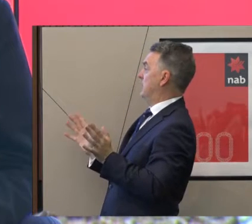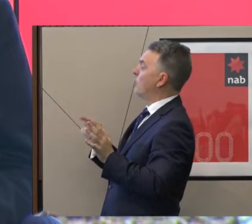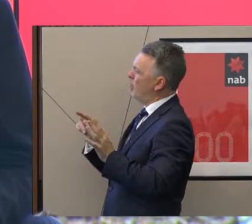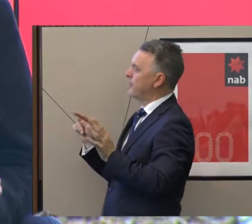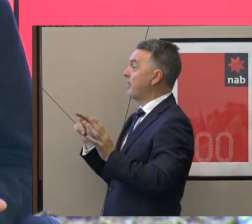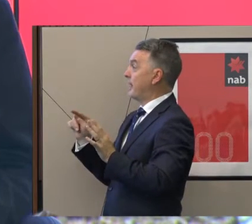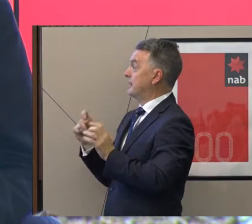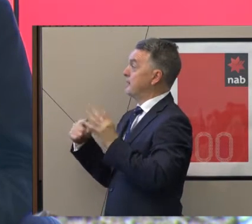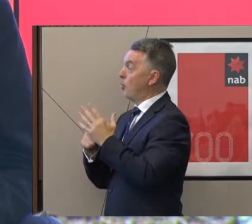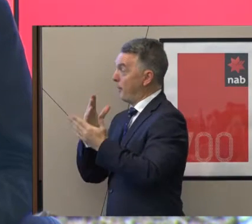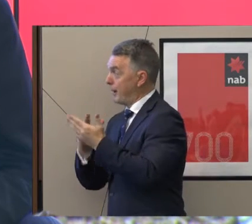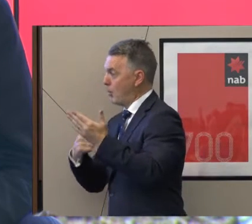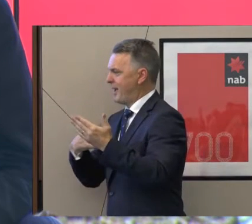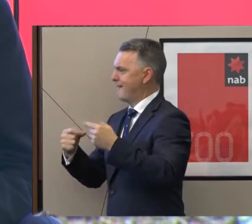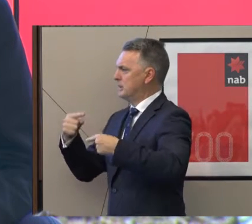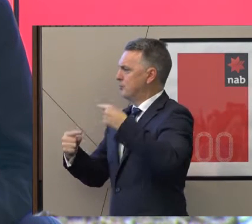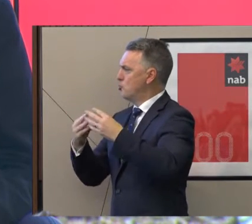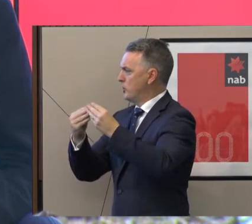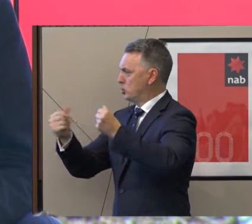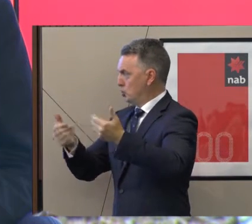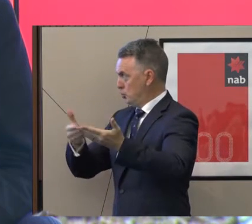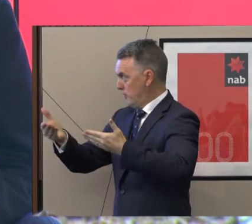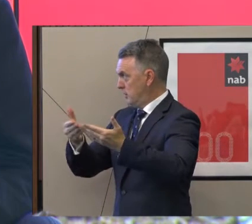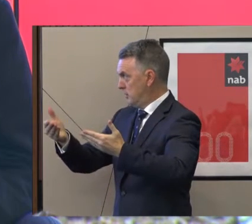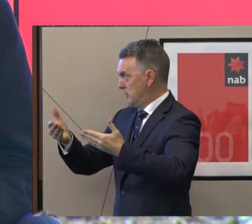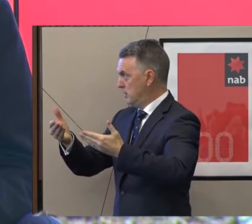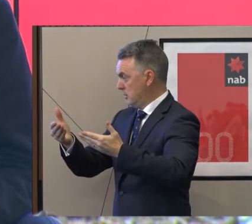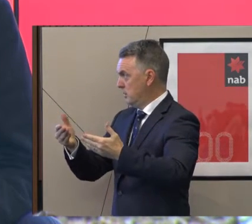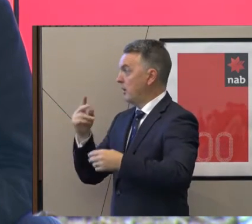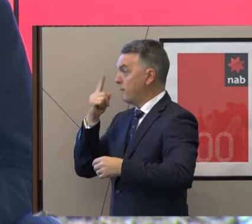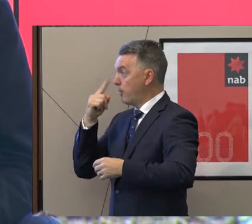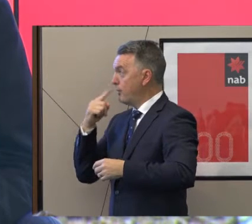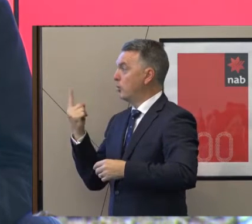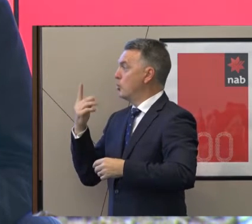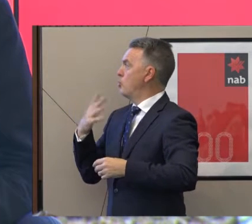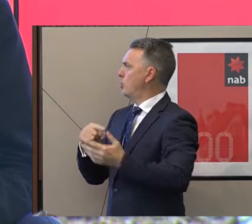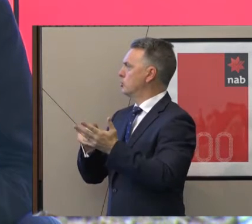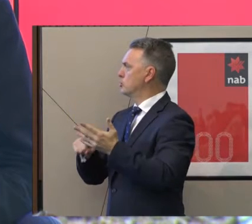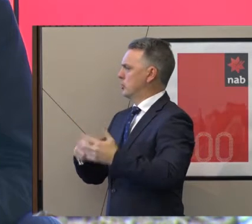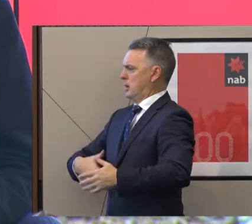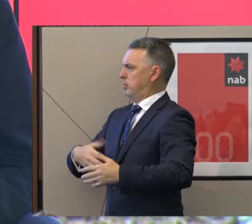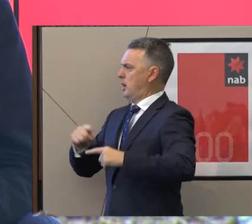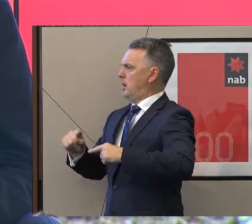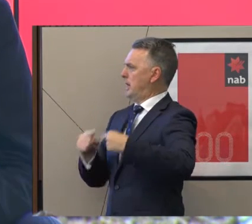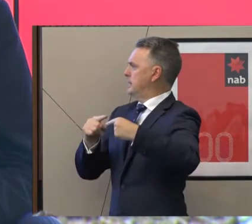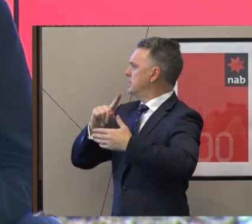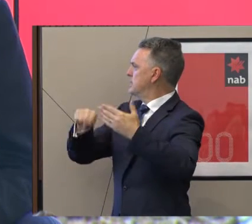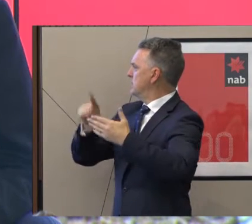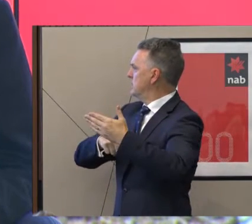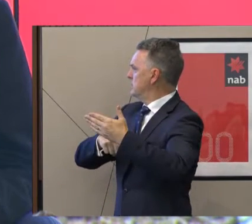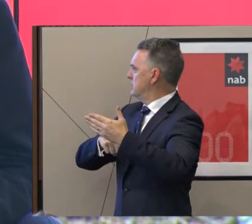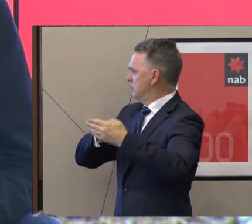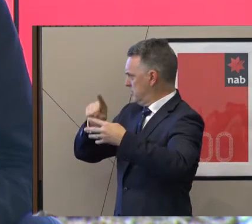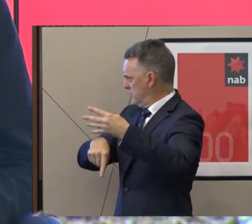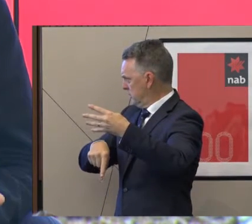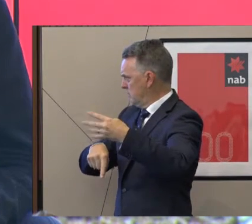We have a dispute resolution service for people wanting to bring disability complaints and wanting to call us